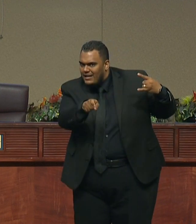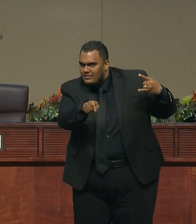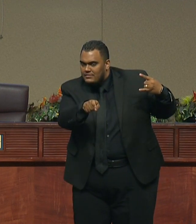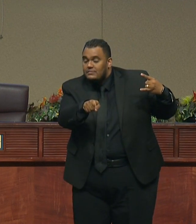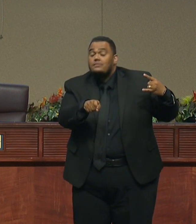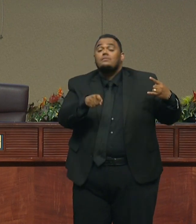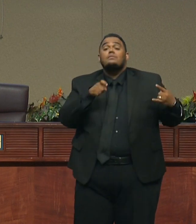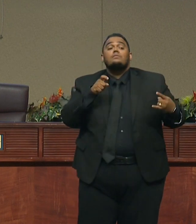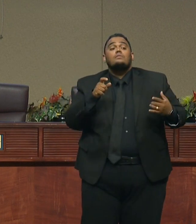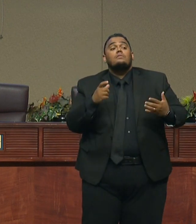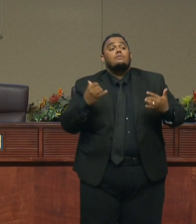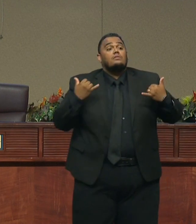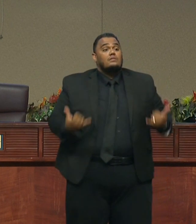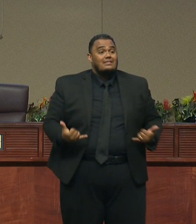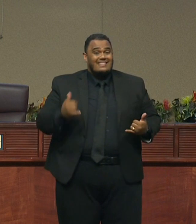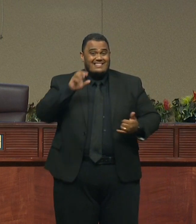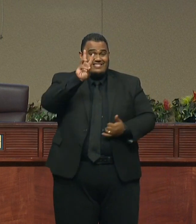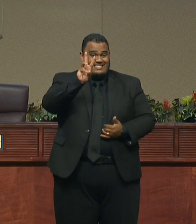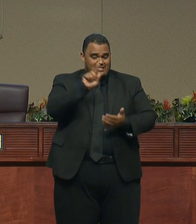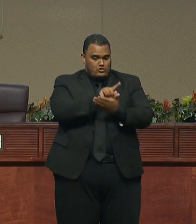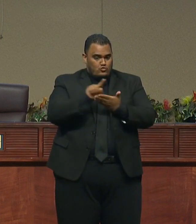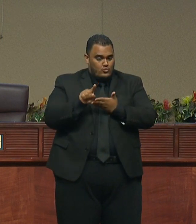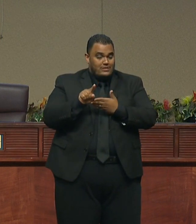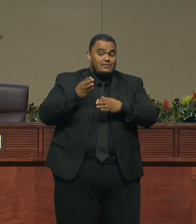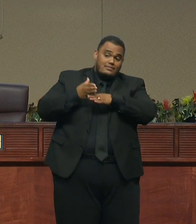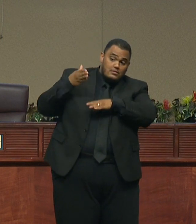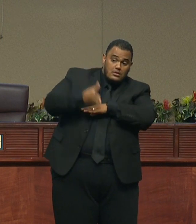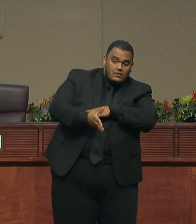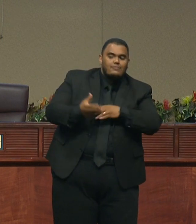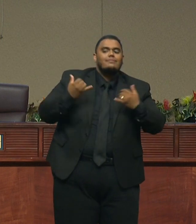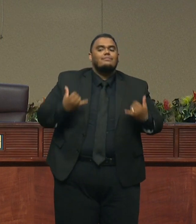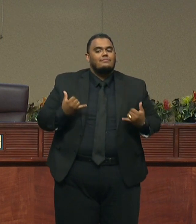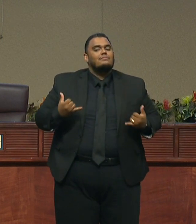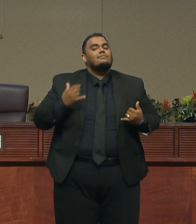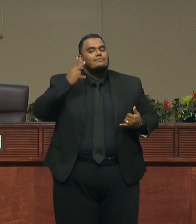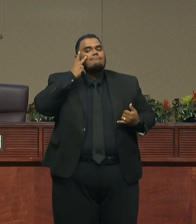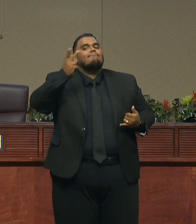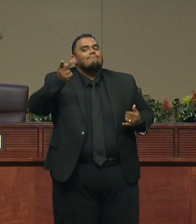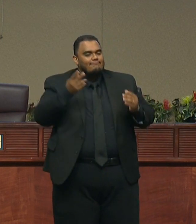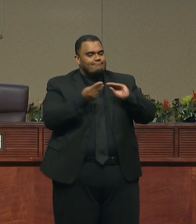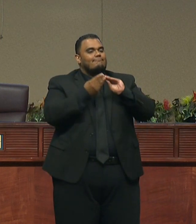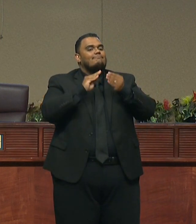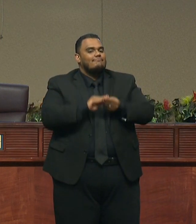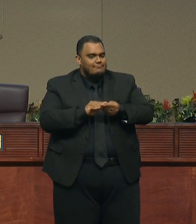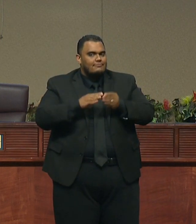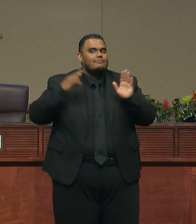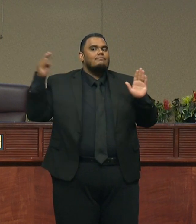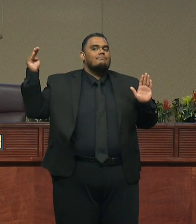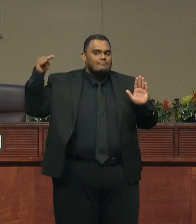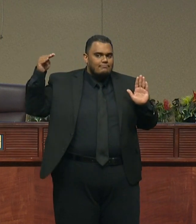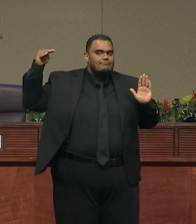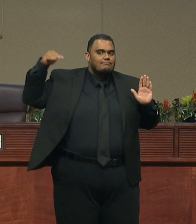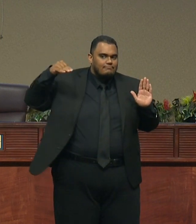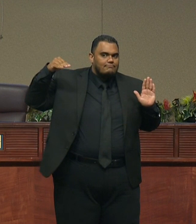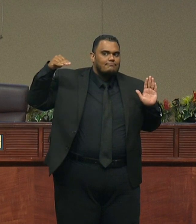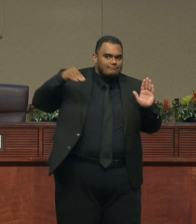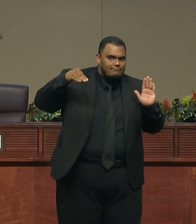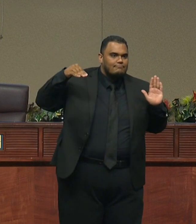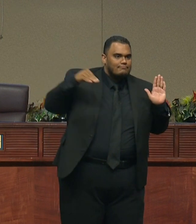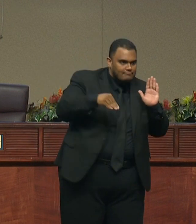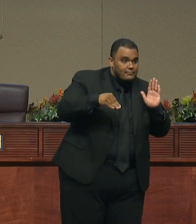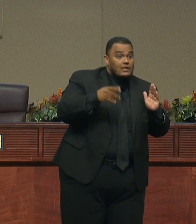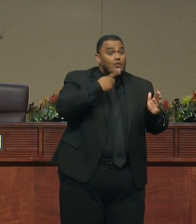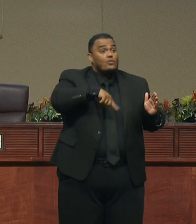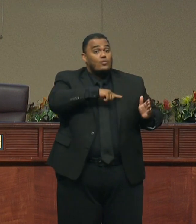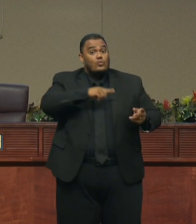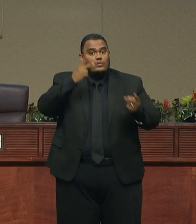are 6 weeks after, and now is that we start seeing solid results. We saw immediate